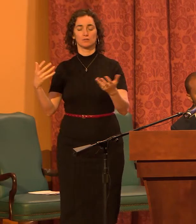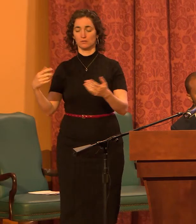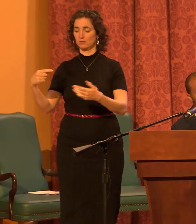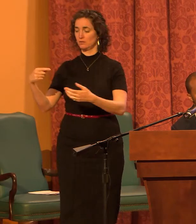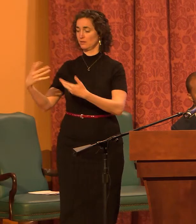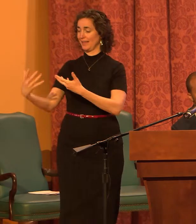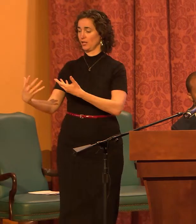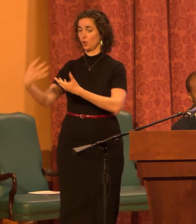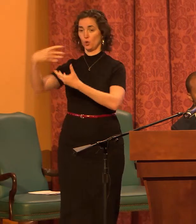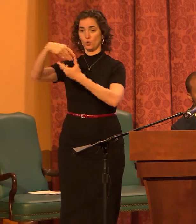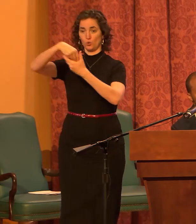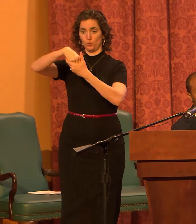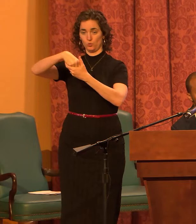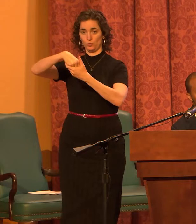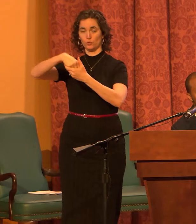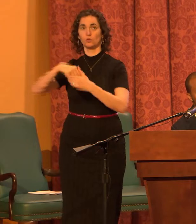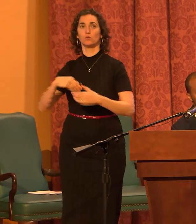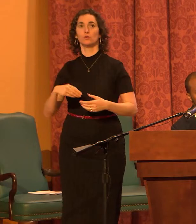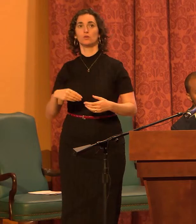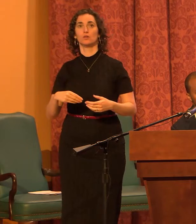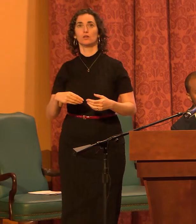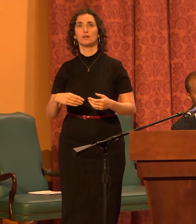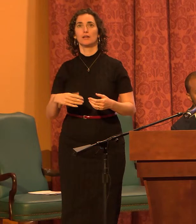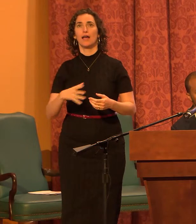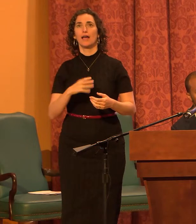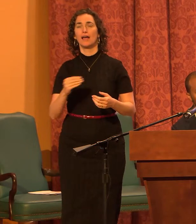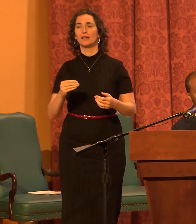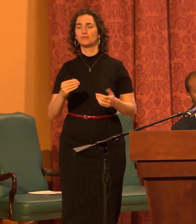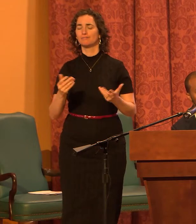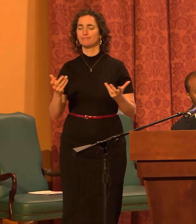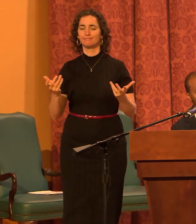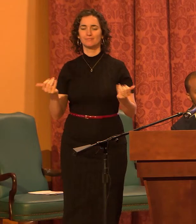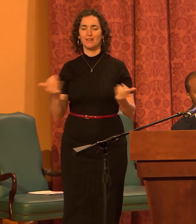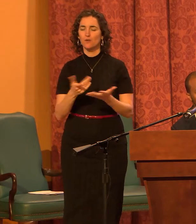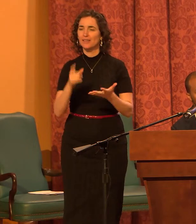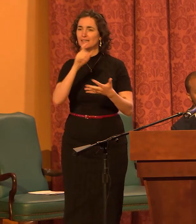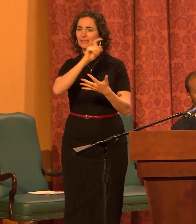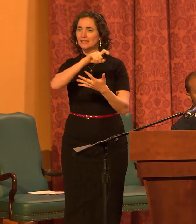inclusion and all of the things that it takes for